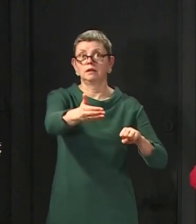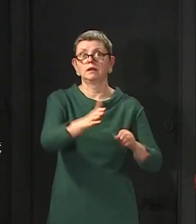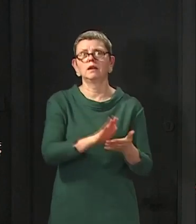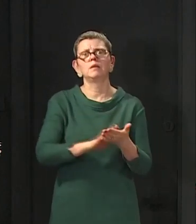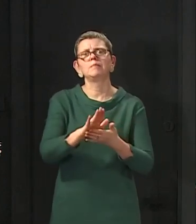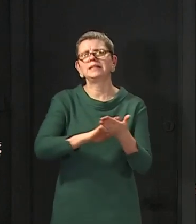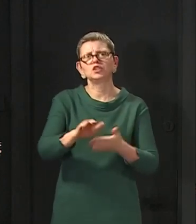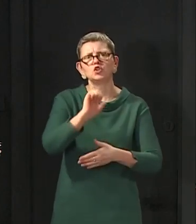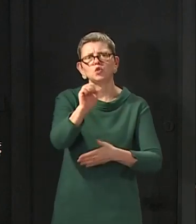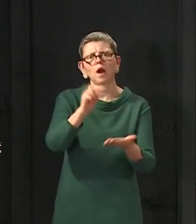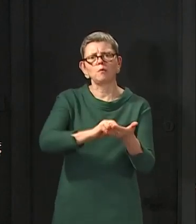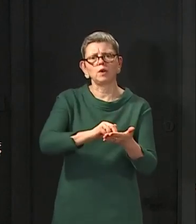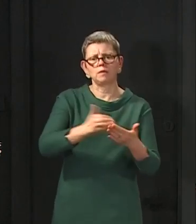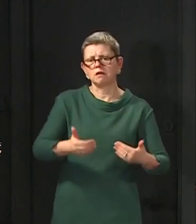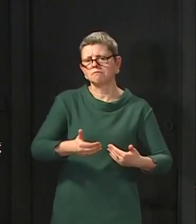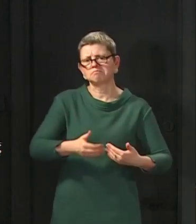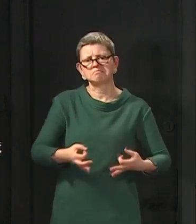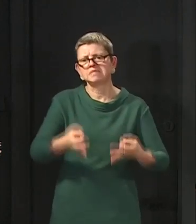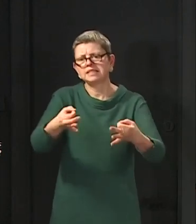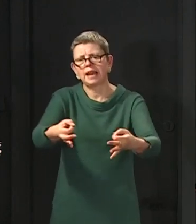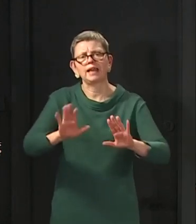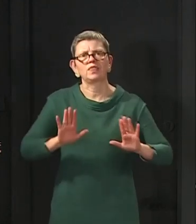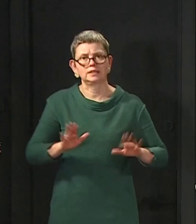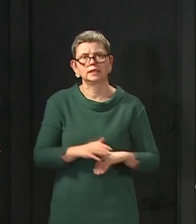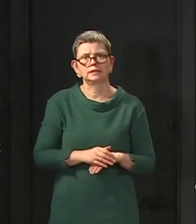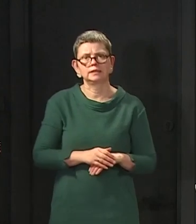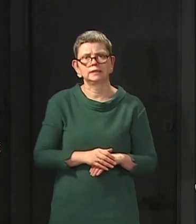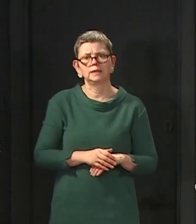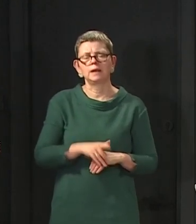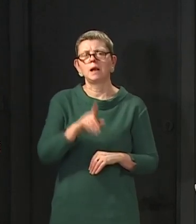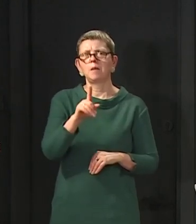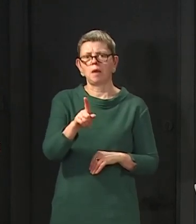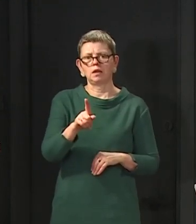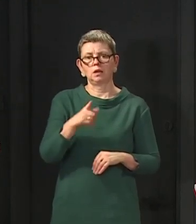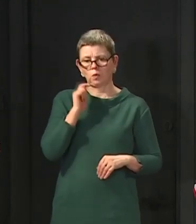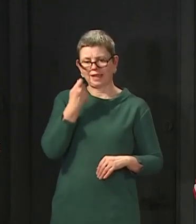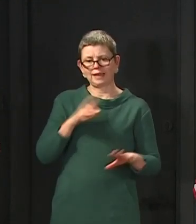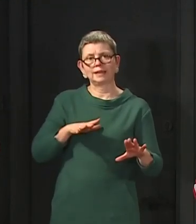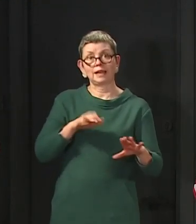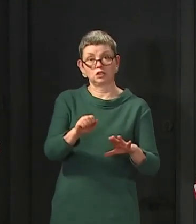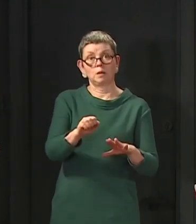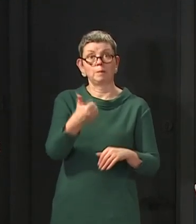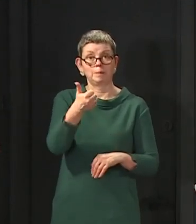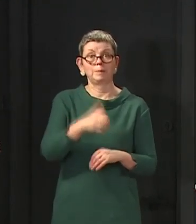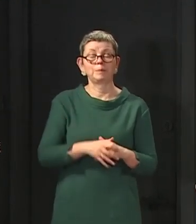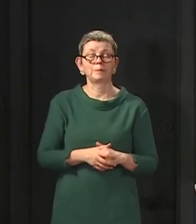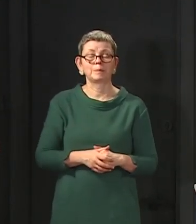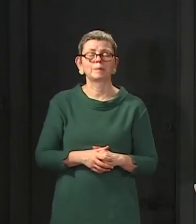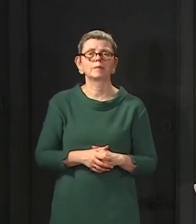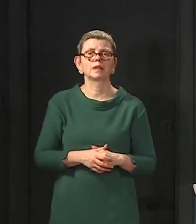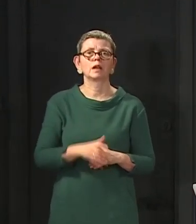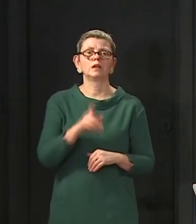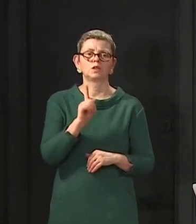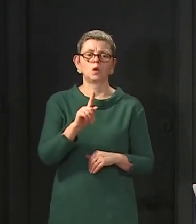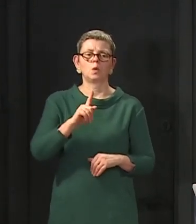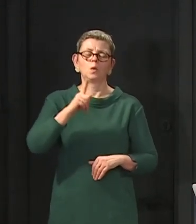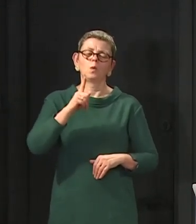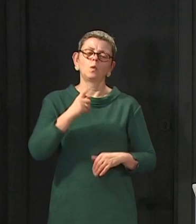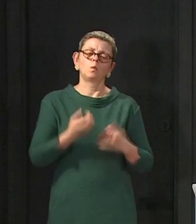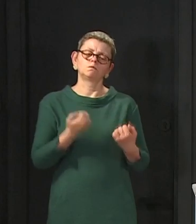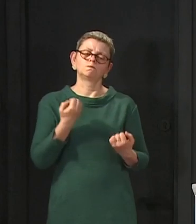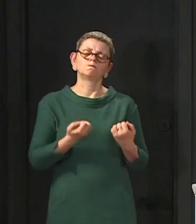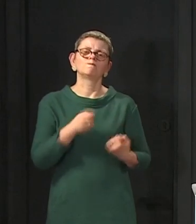due to be screened in this period than it would otherwise have been. So we will be able to catch up and deal with the backlog. And it was judged that that was